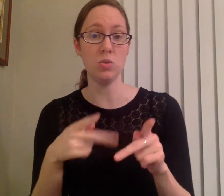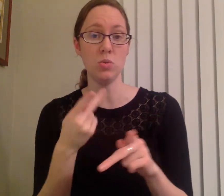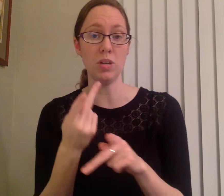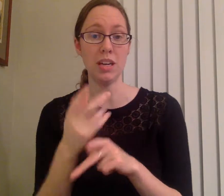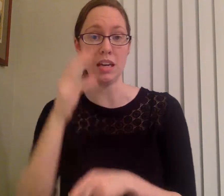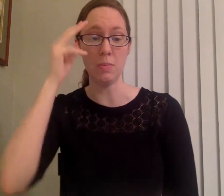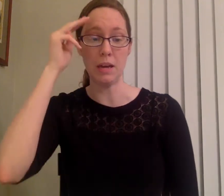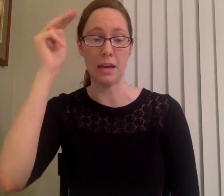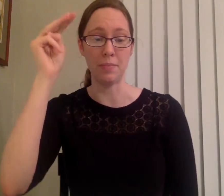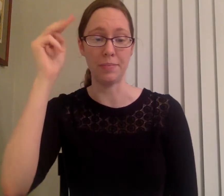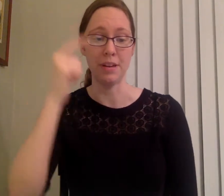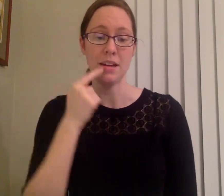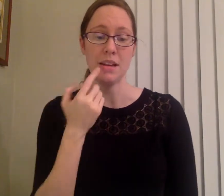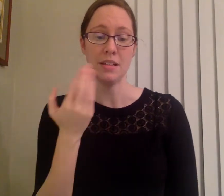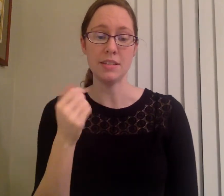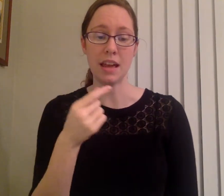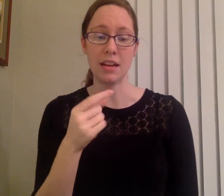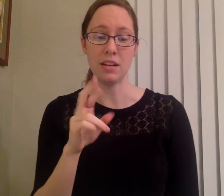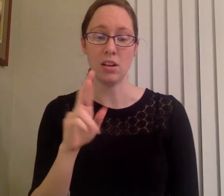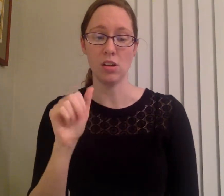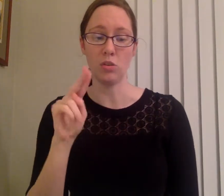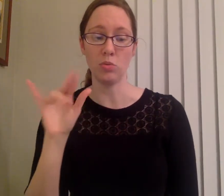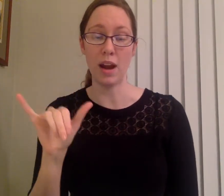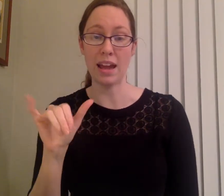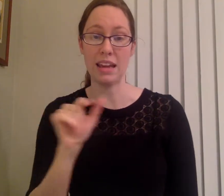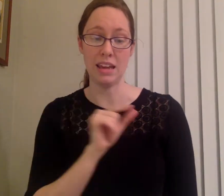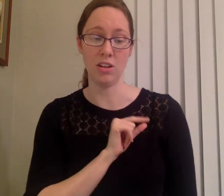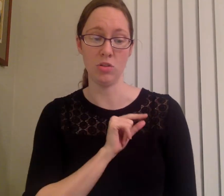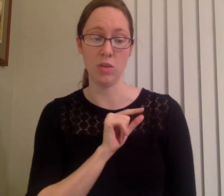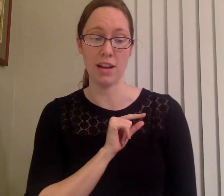to keep him, said Granny Grunt.